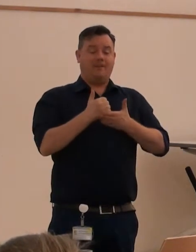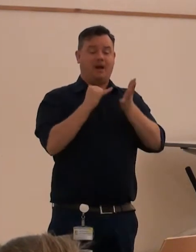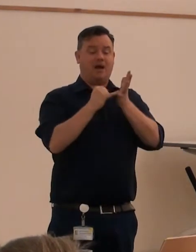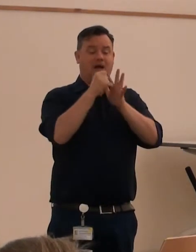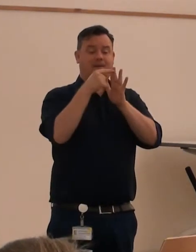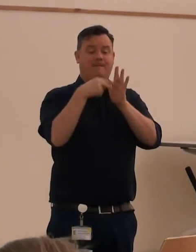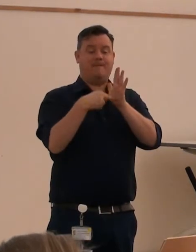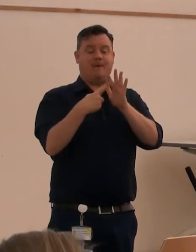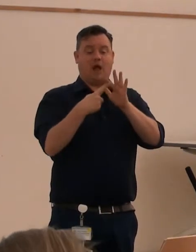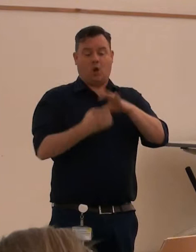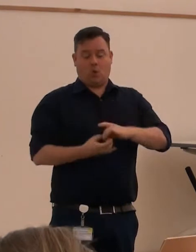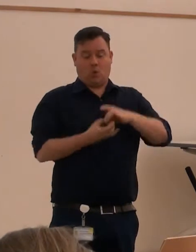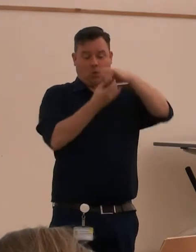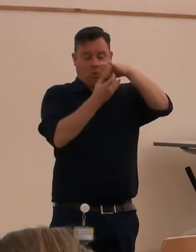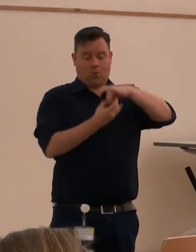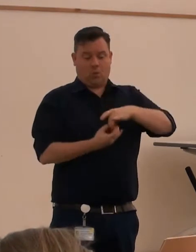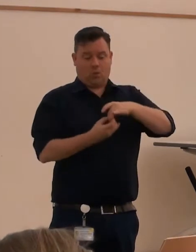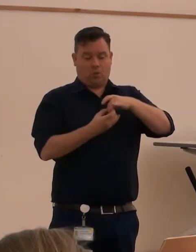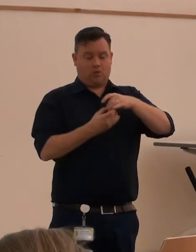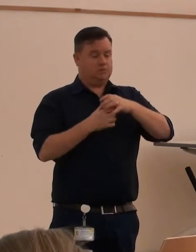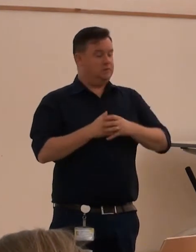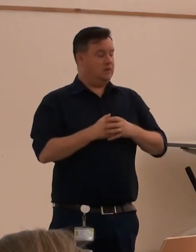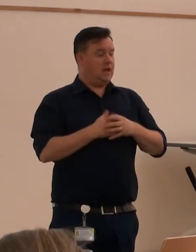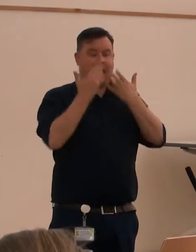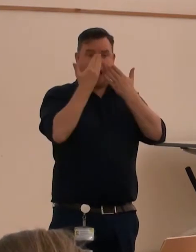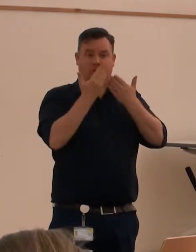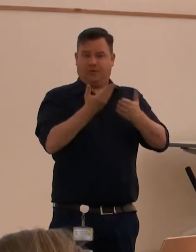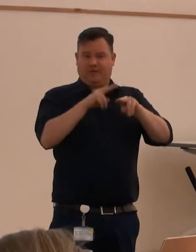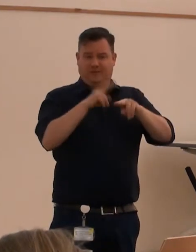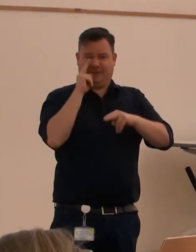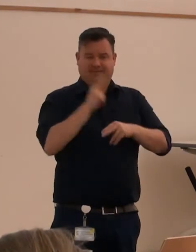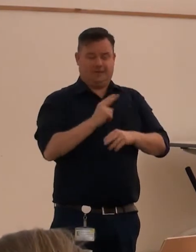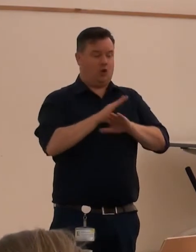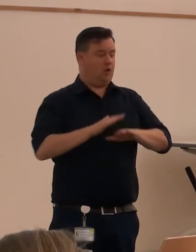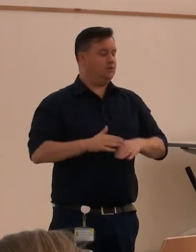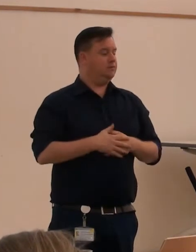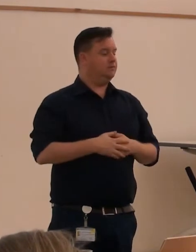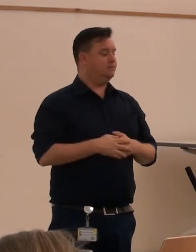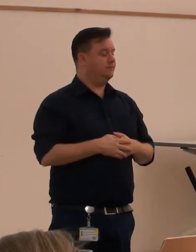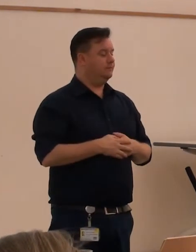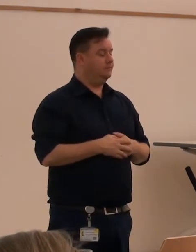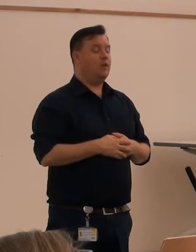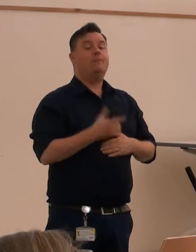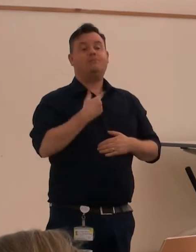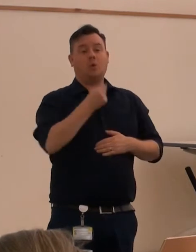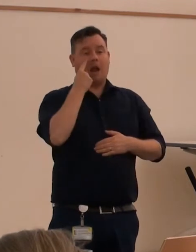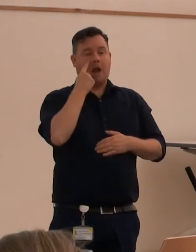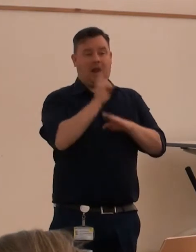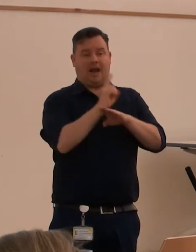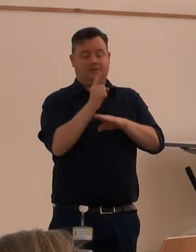you can see them on that picture from there, if you can. If not, you can probably see it on my website.